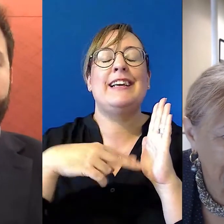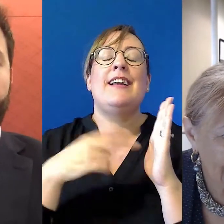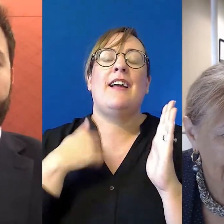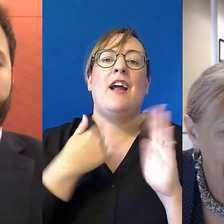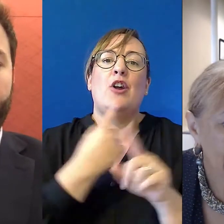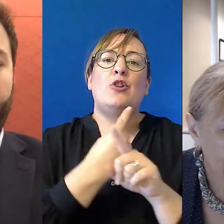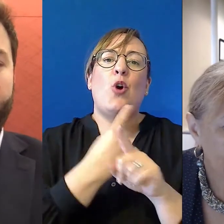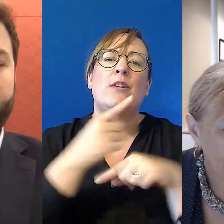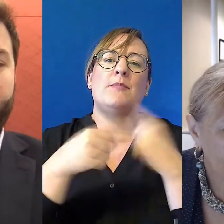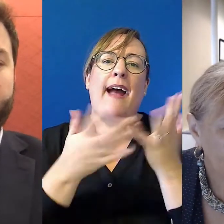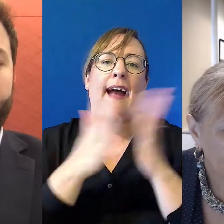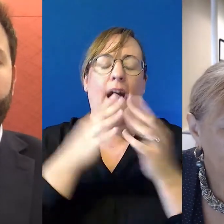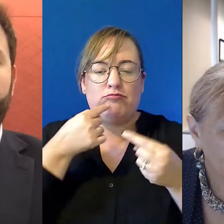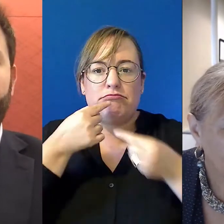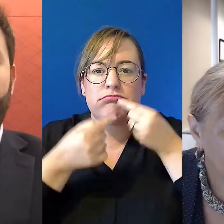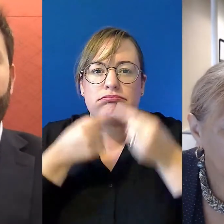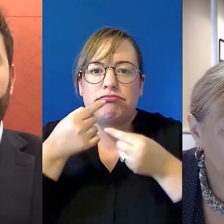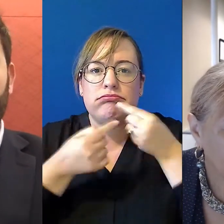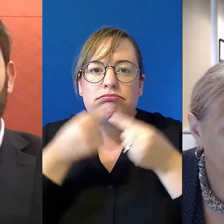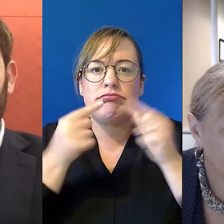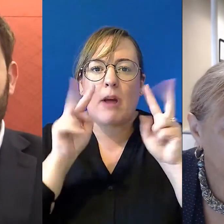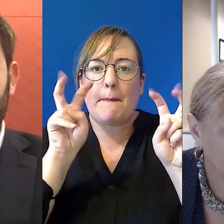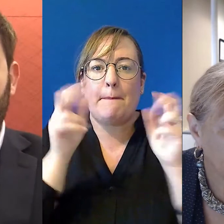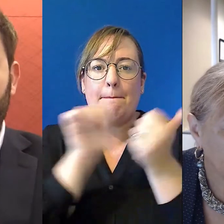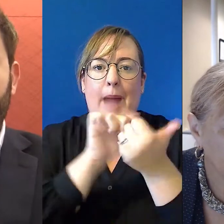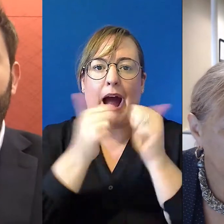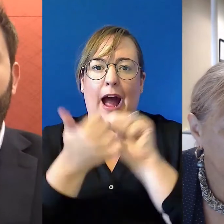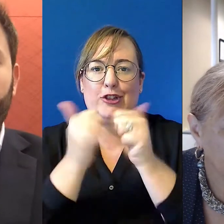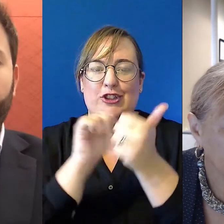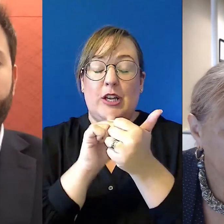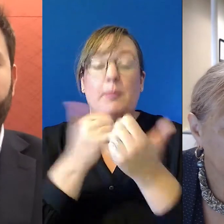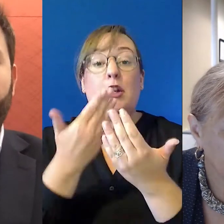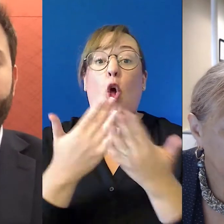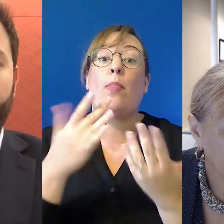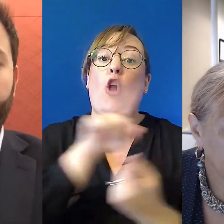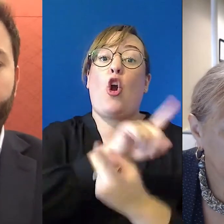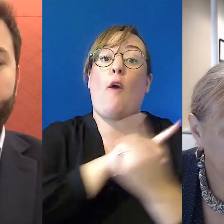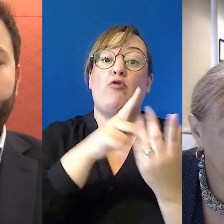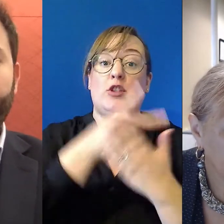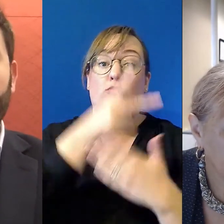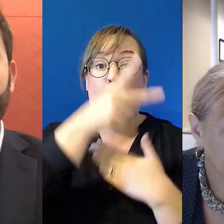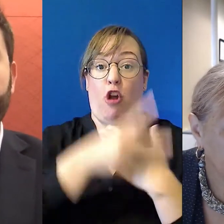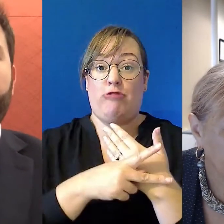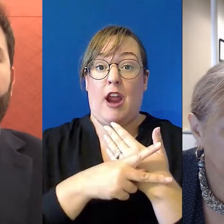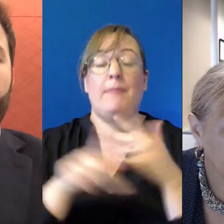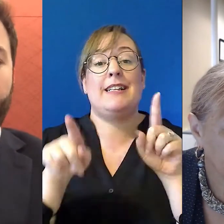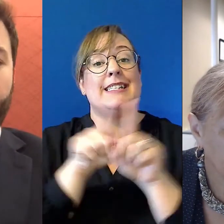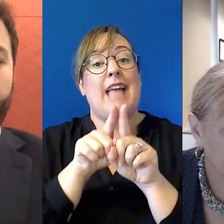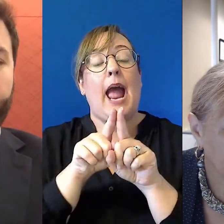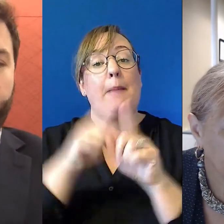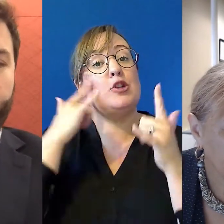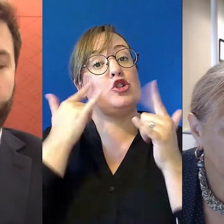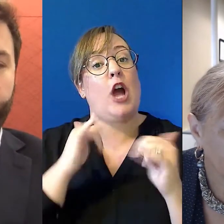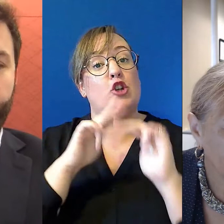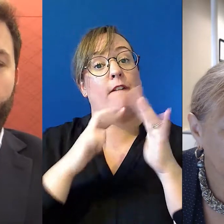of defining partnerships, and it can be found on the conference program alongside Judge Fox's bio